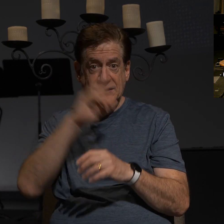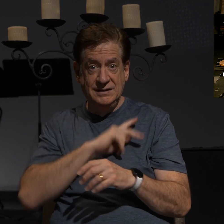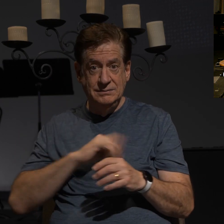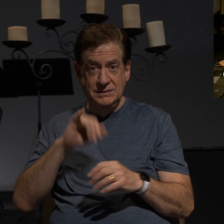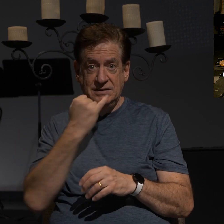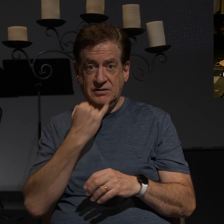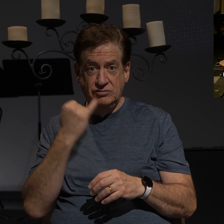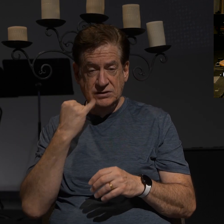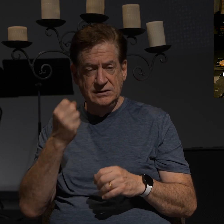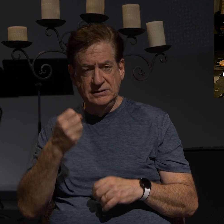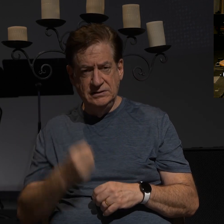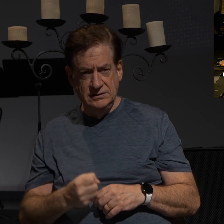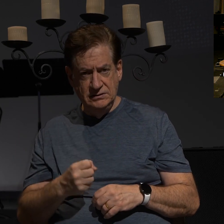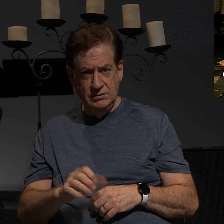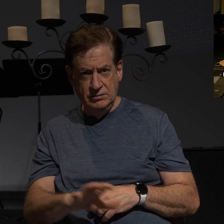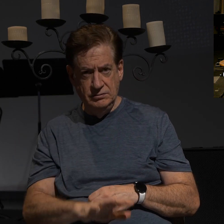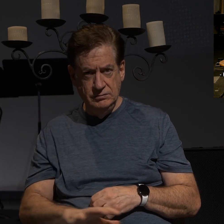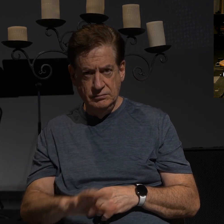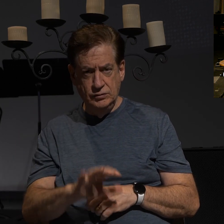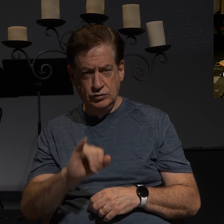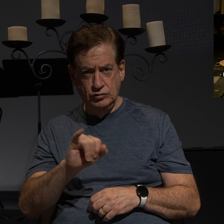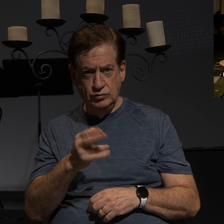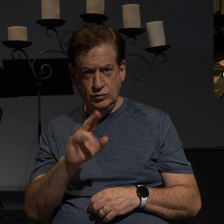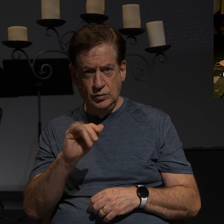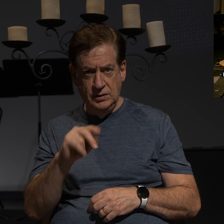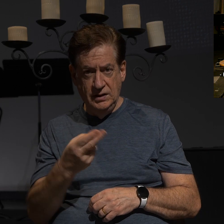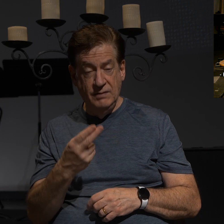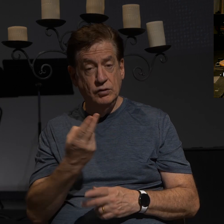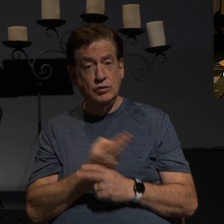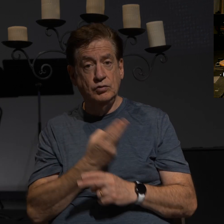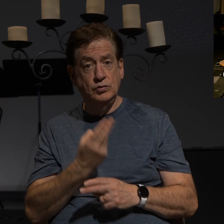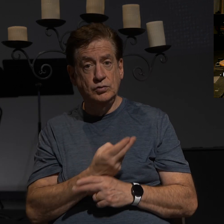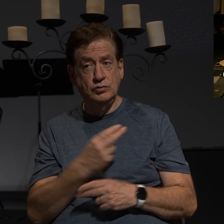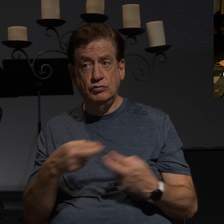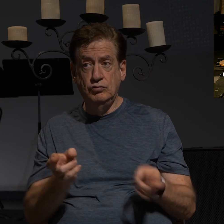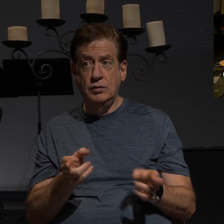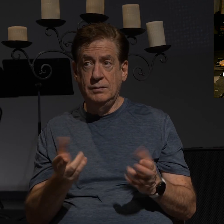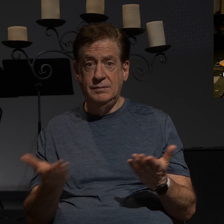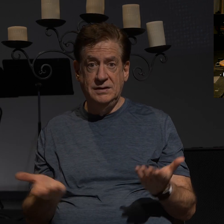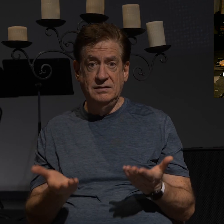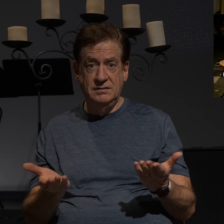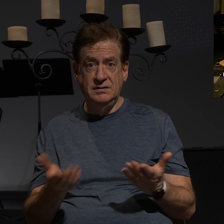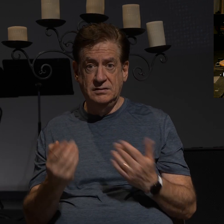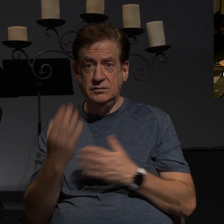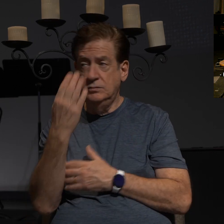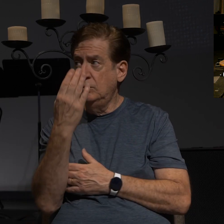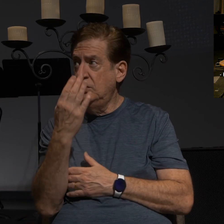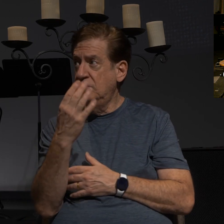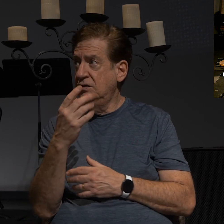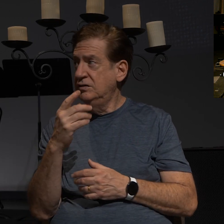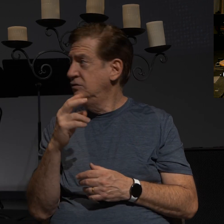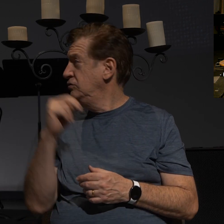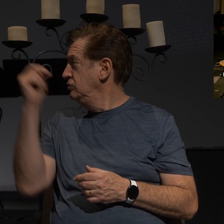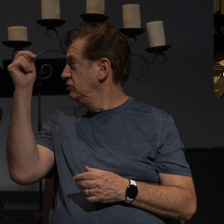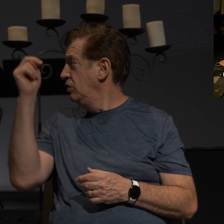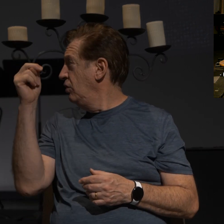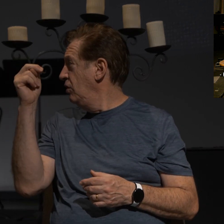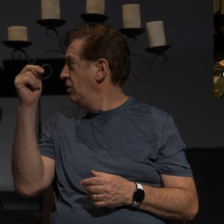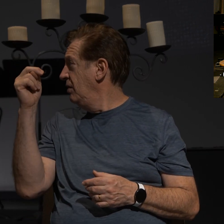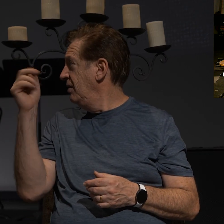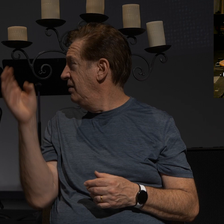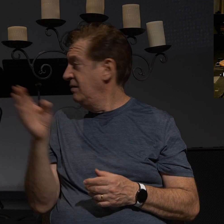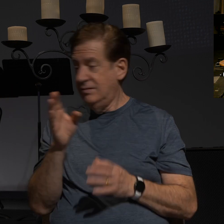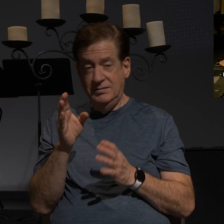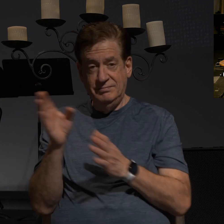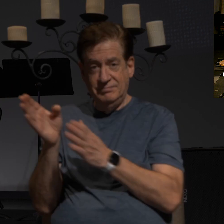calls itself Judah. If we were to use the room in front of us this morning, and for all of you, this is north, everyone from this